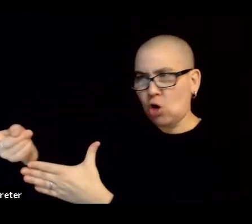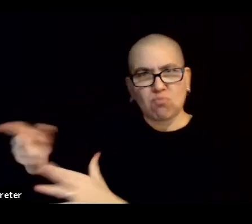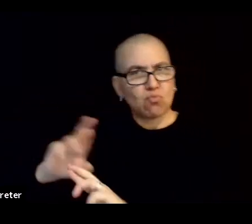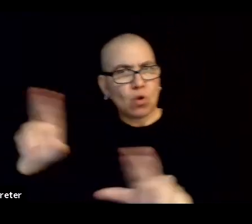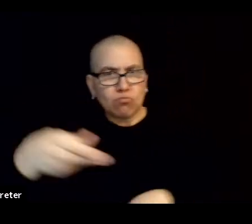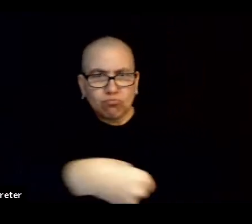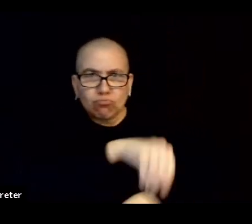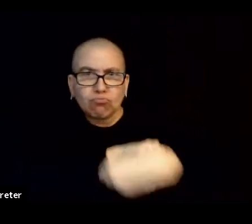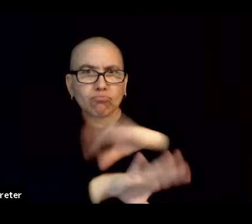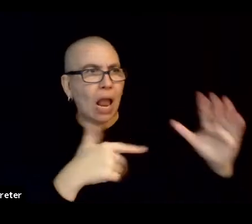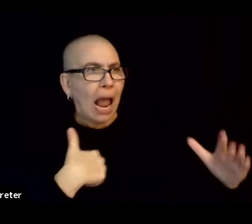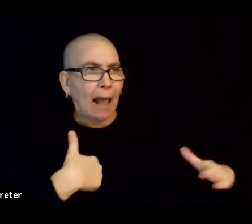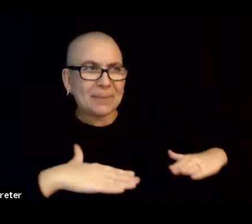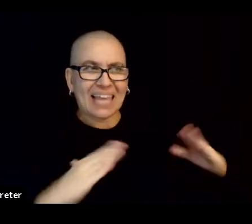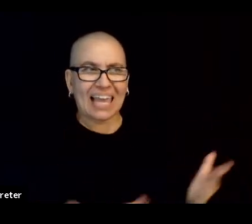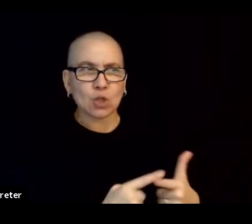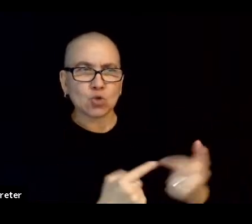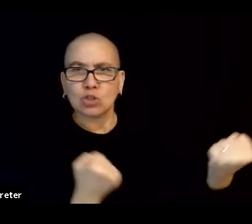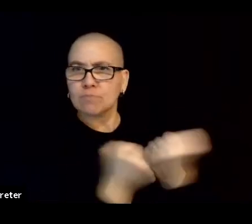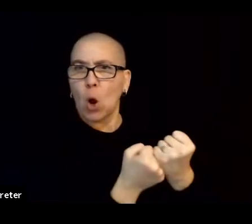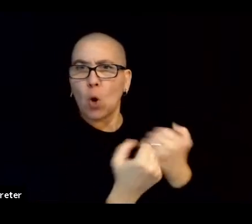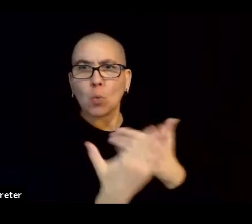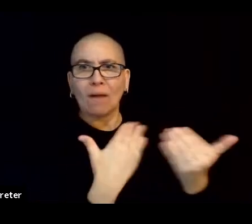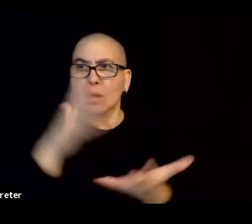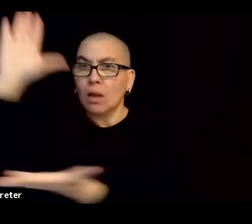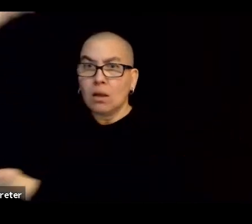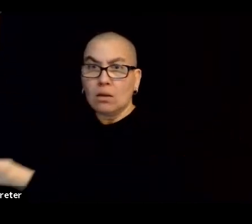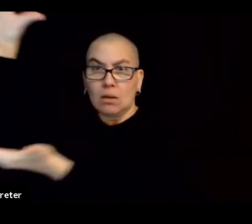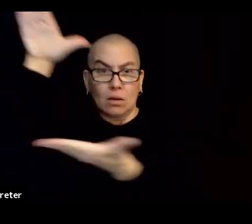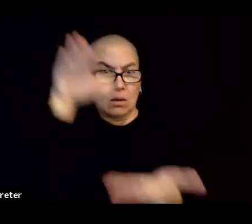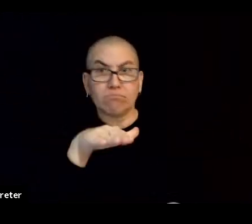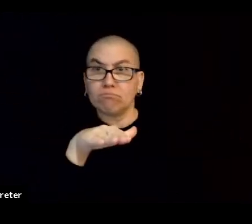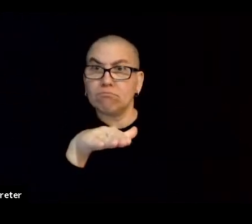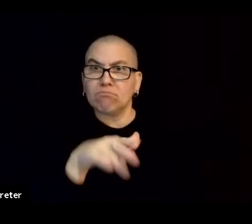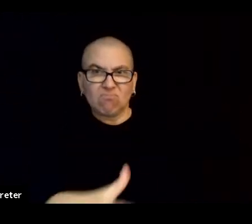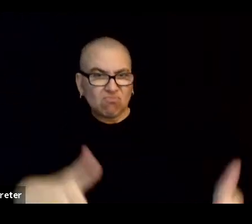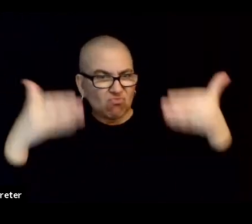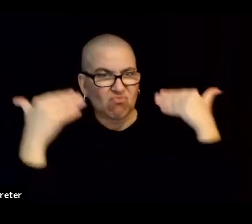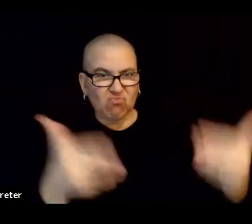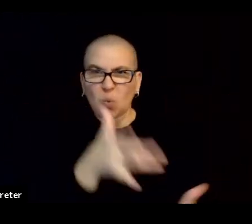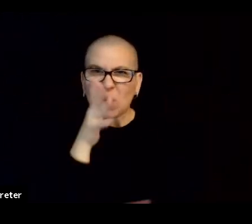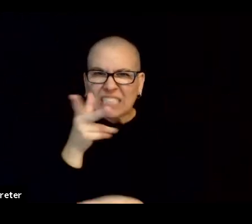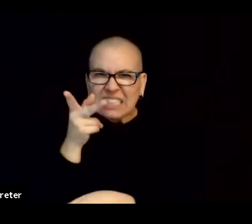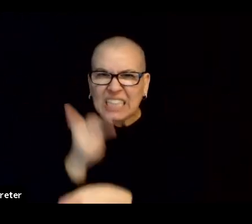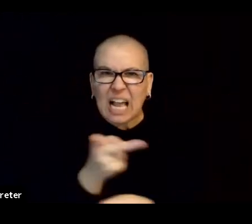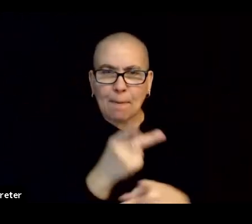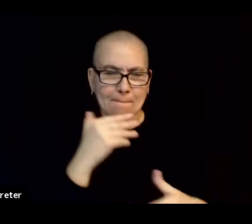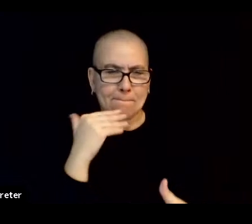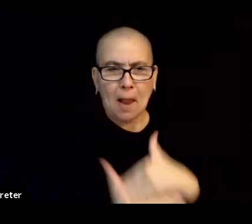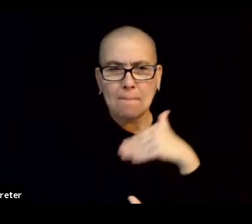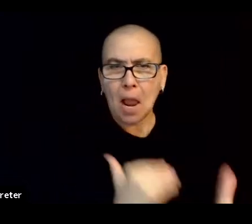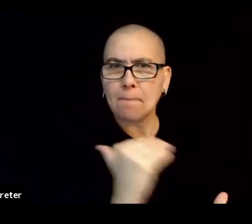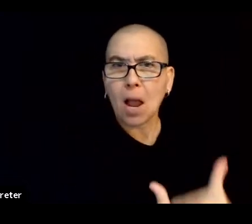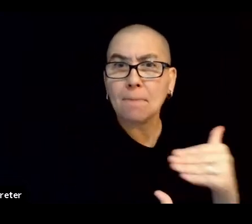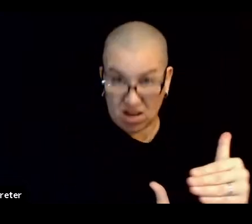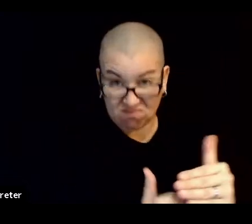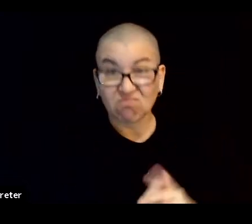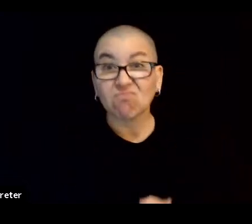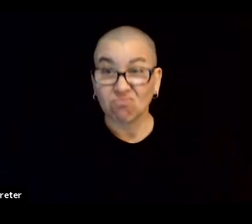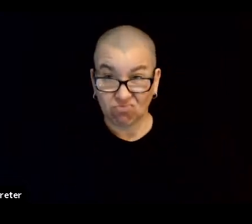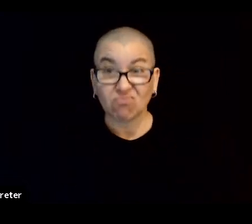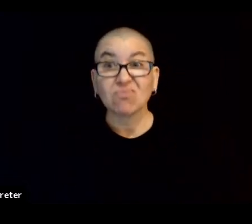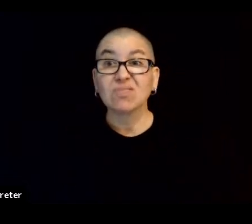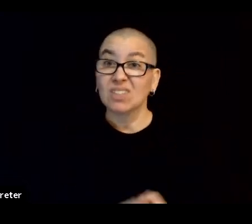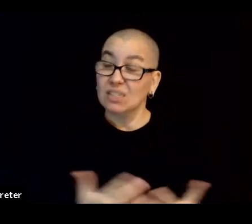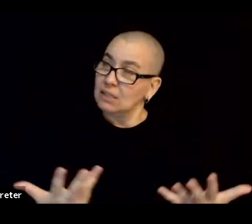the VA. They'll get it done. So it is both of those things, but I think it has far more to do. And I think this is what's so encouraging, asking states what they